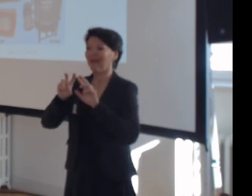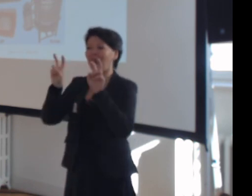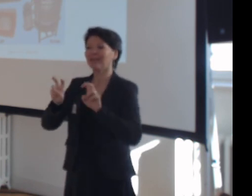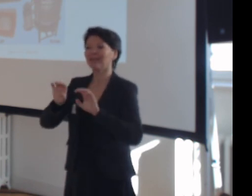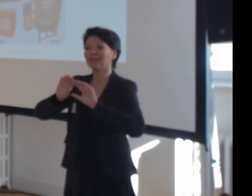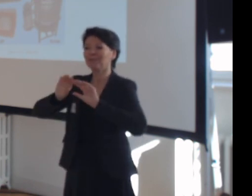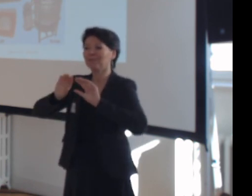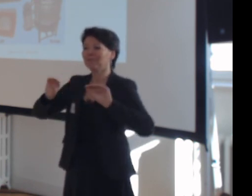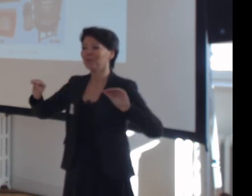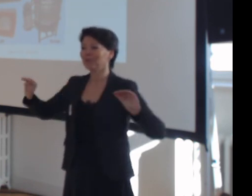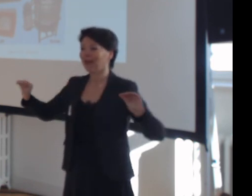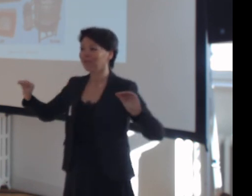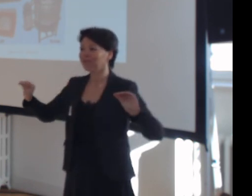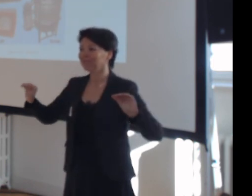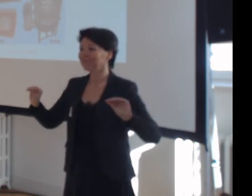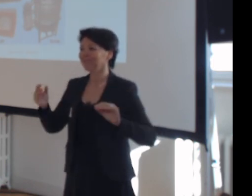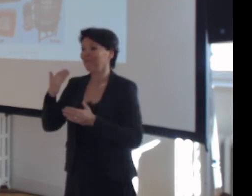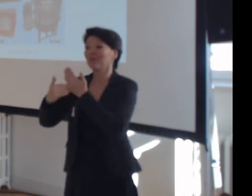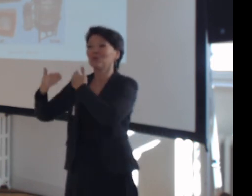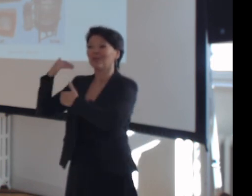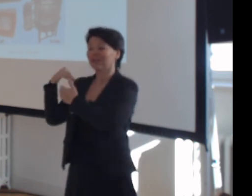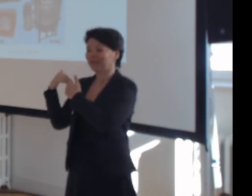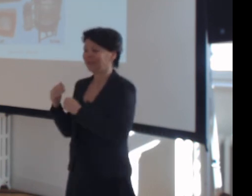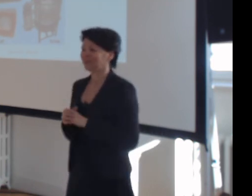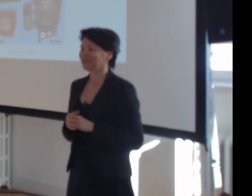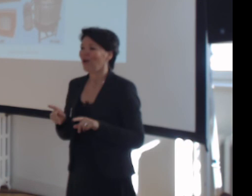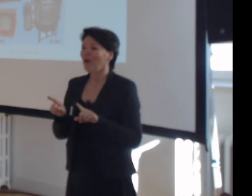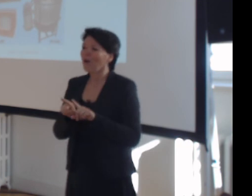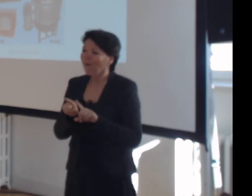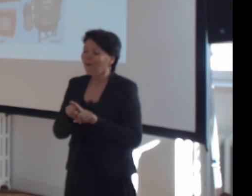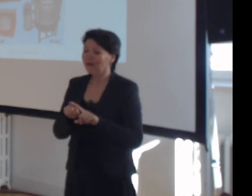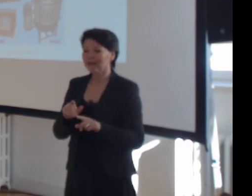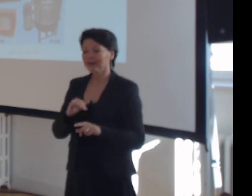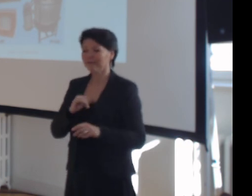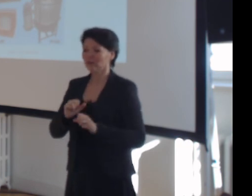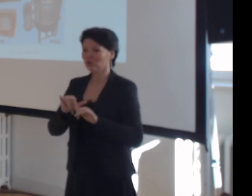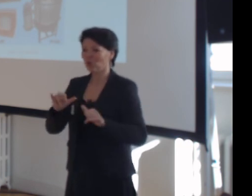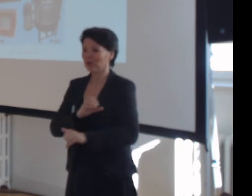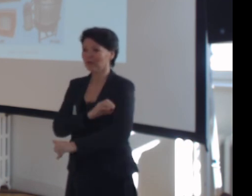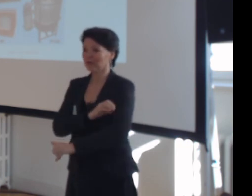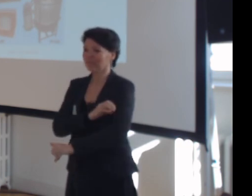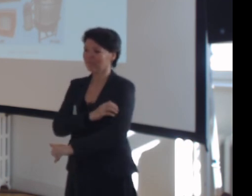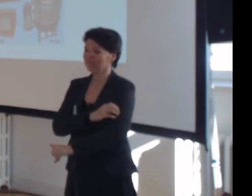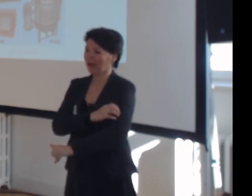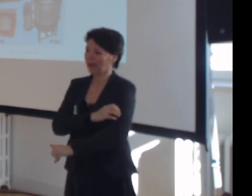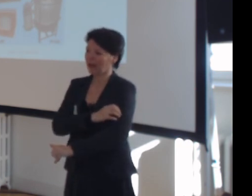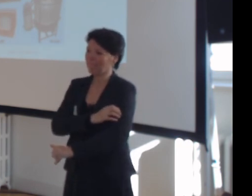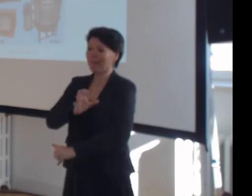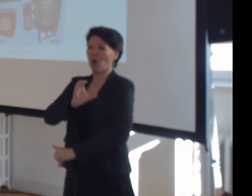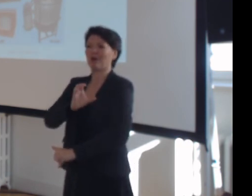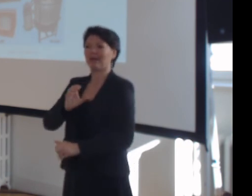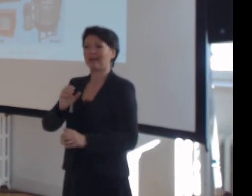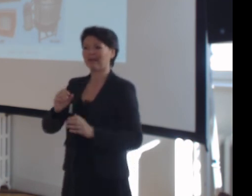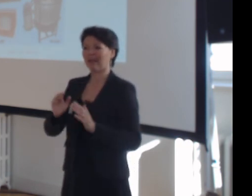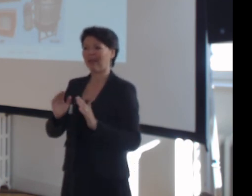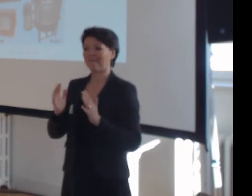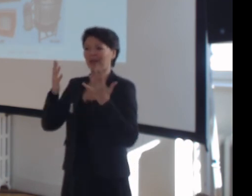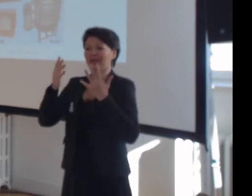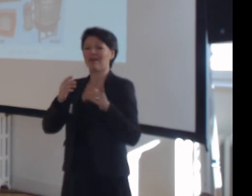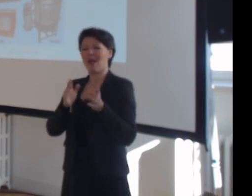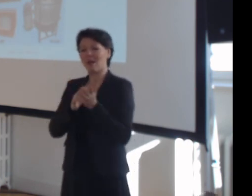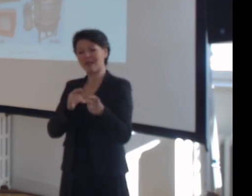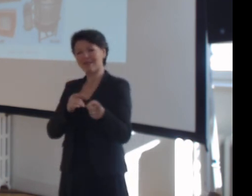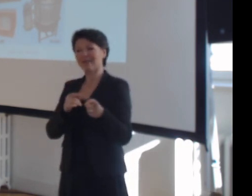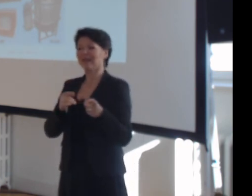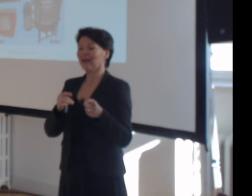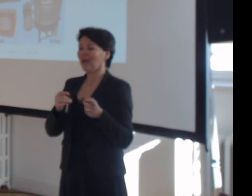in the Day. And it often has also a sort of, how can I say, empowering effect. because often the older people will have to explain to the